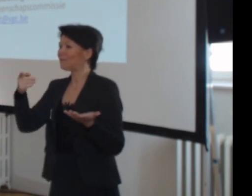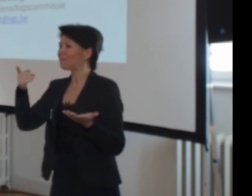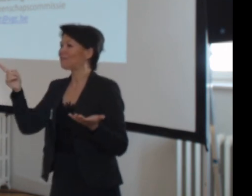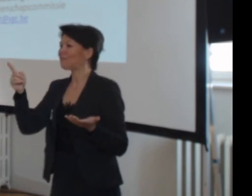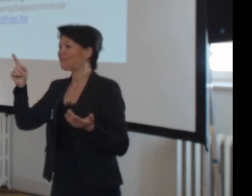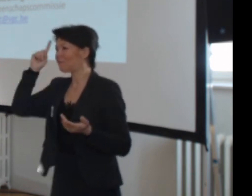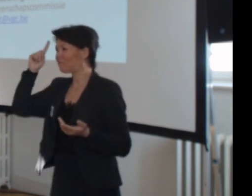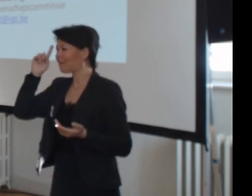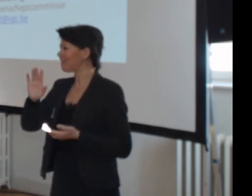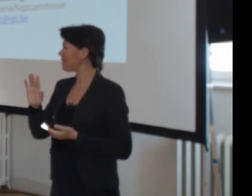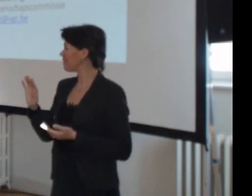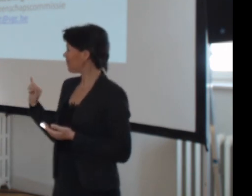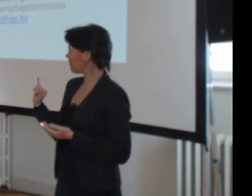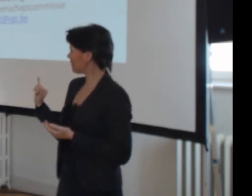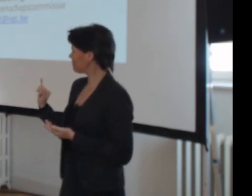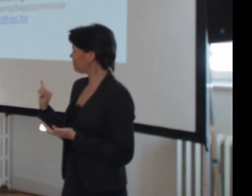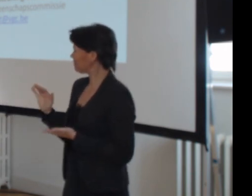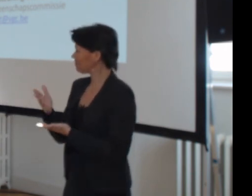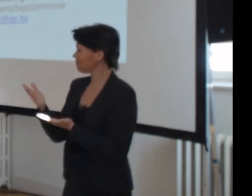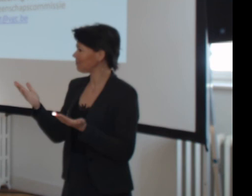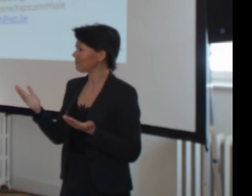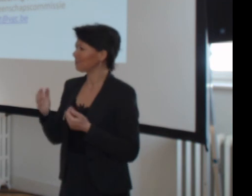What is your opinion about that?